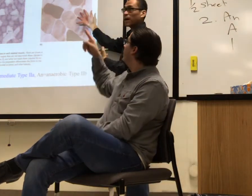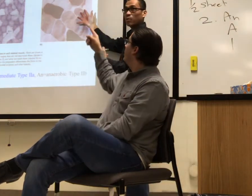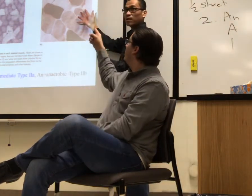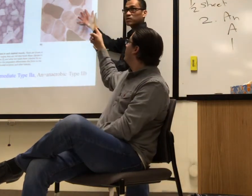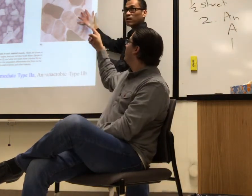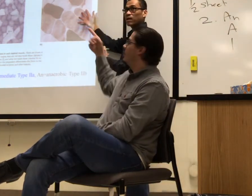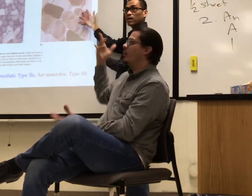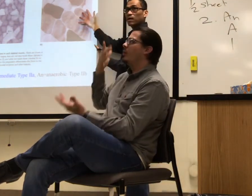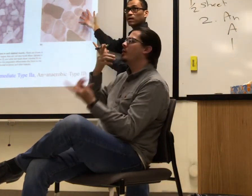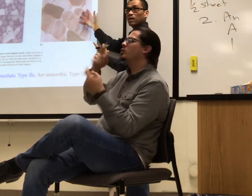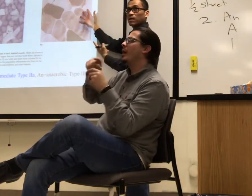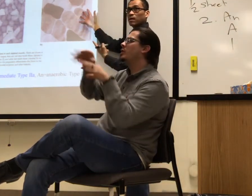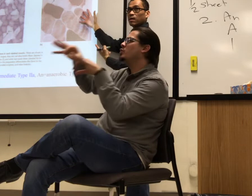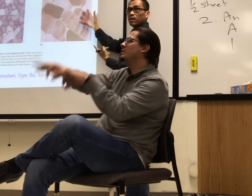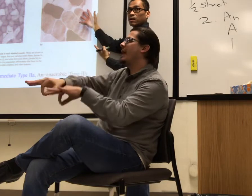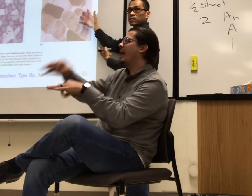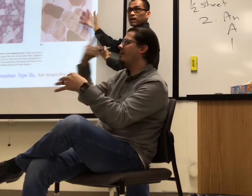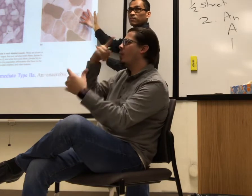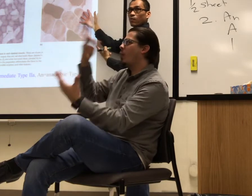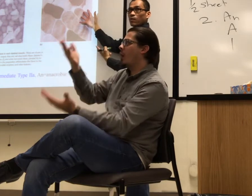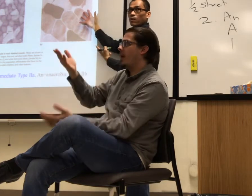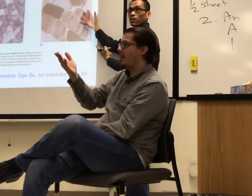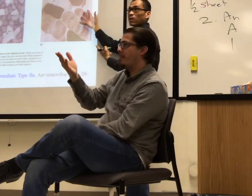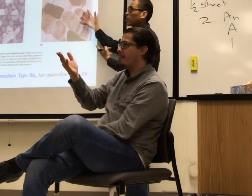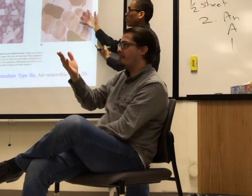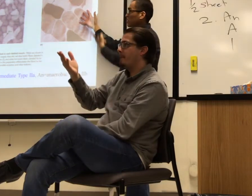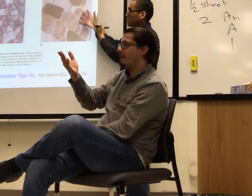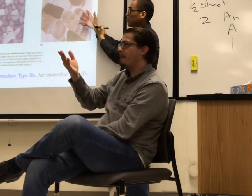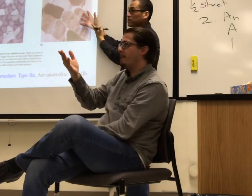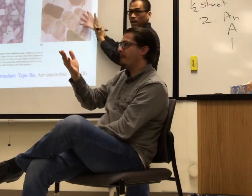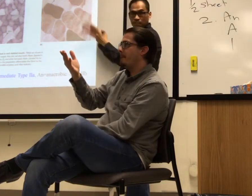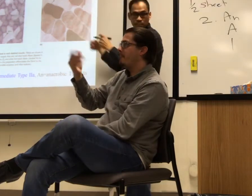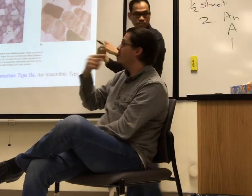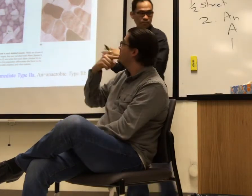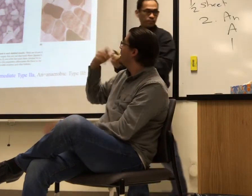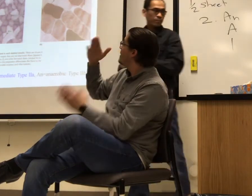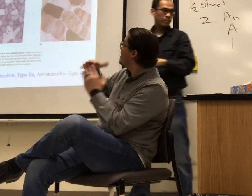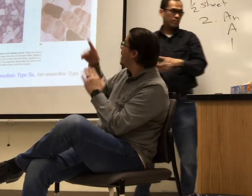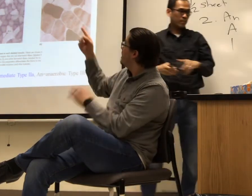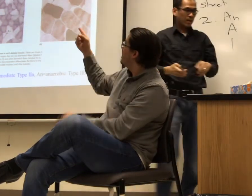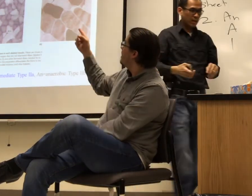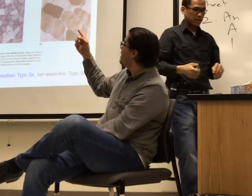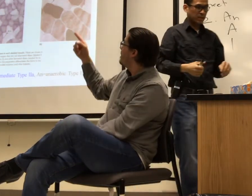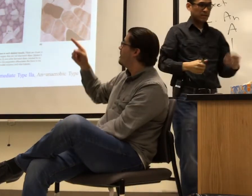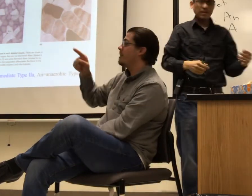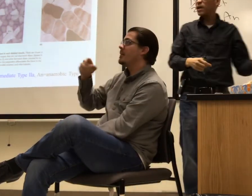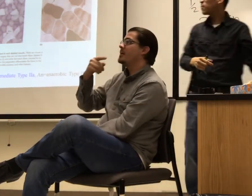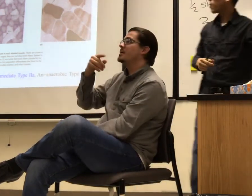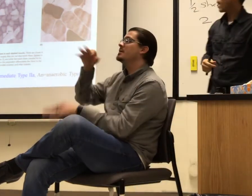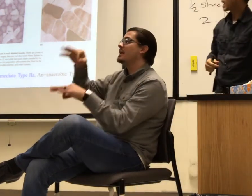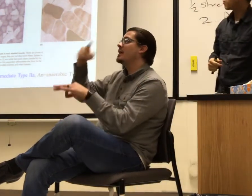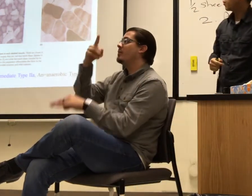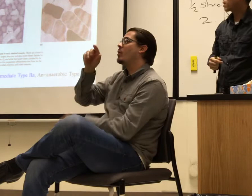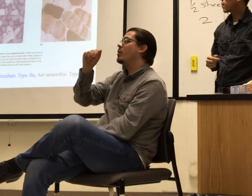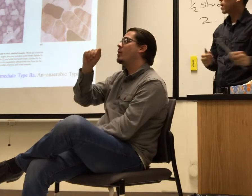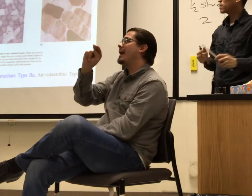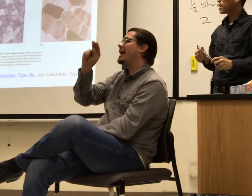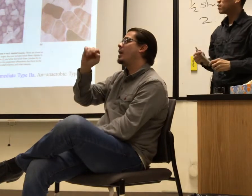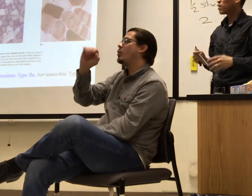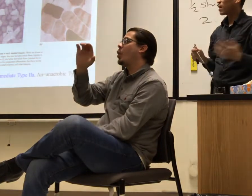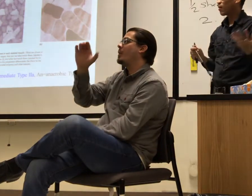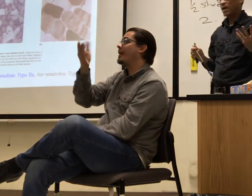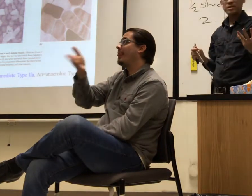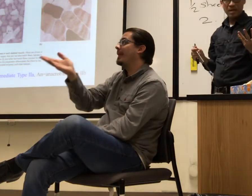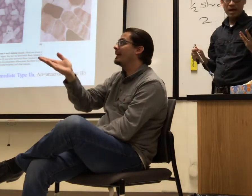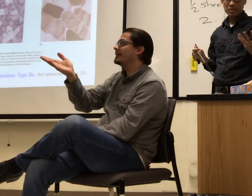of the slide, what did they try to stain for? What does it say at the top? It says stain for anaerobic things.